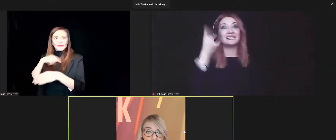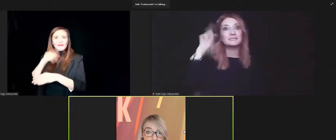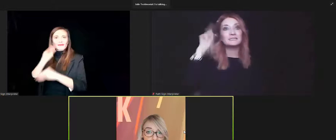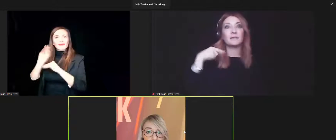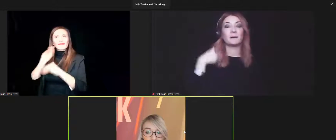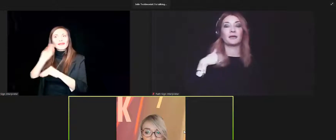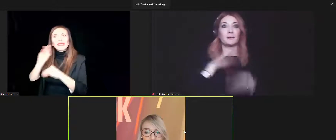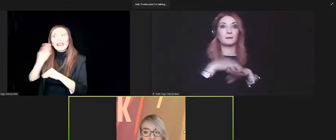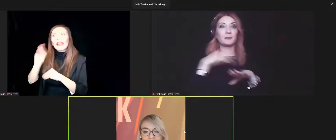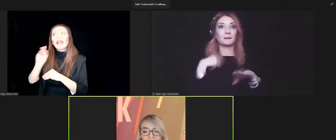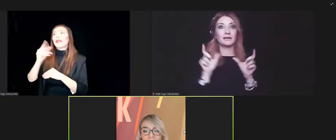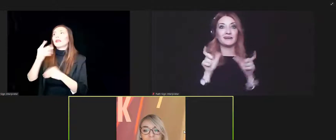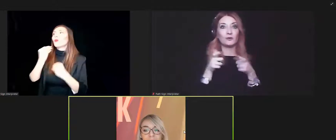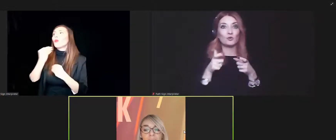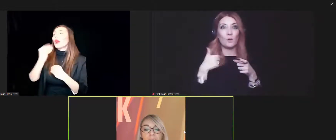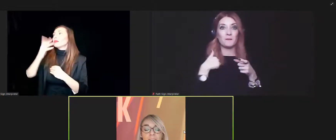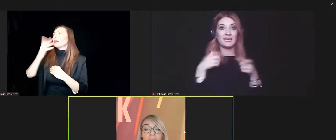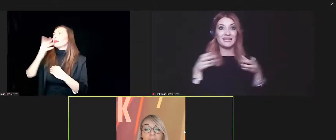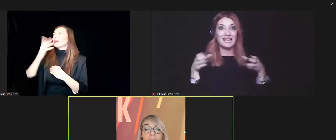in advance.